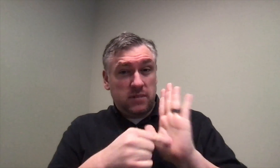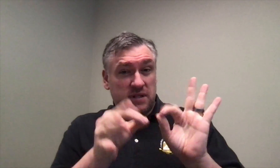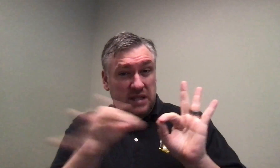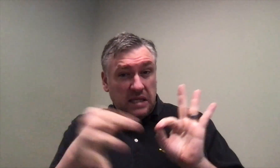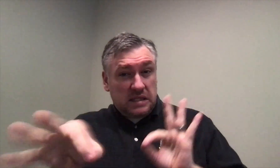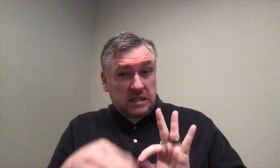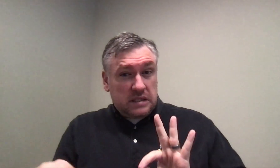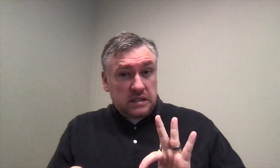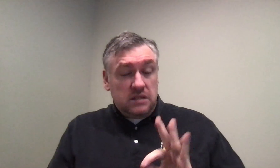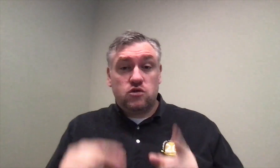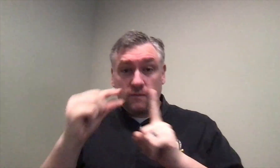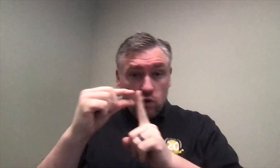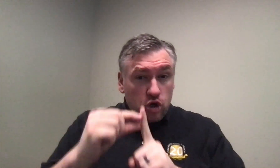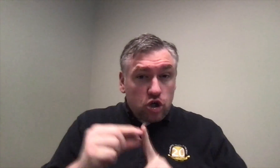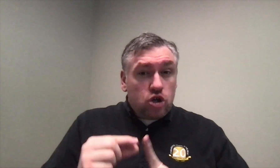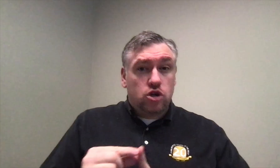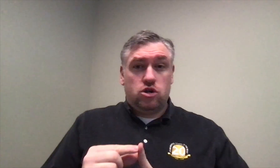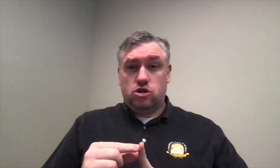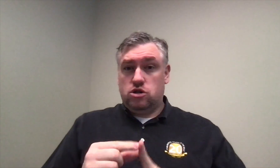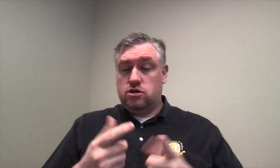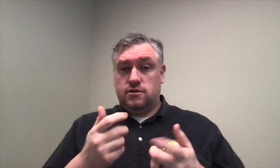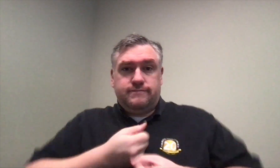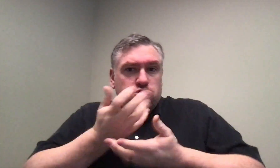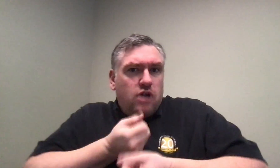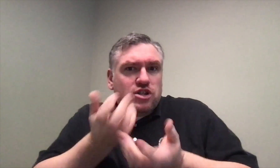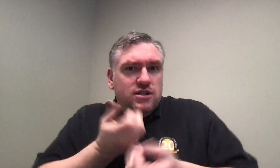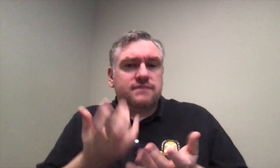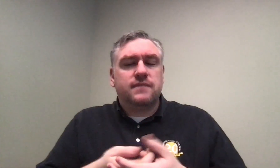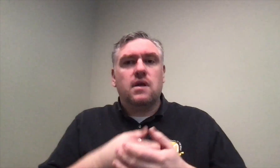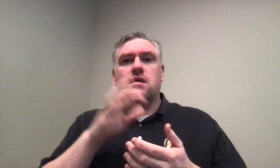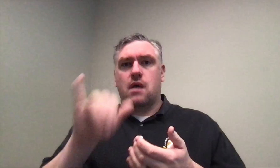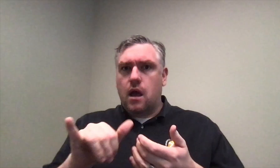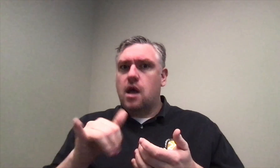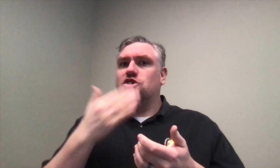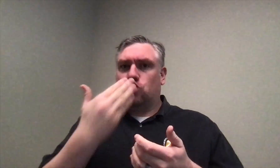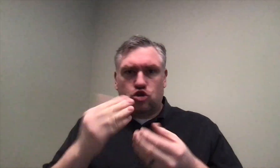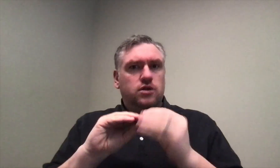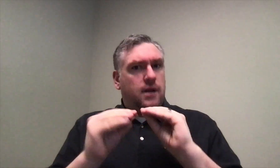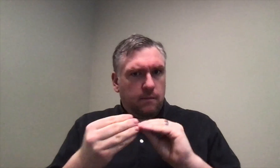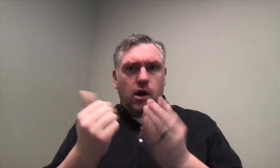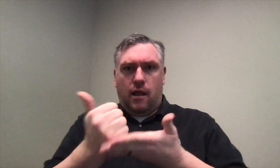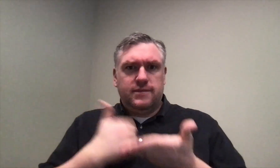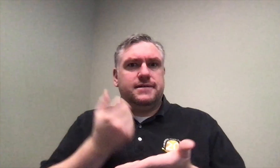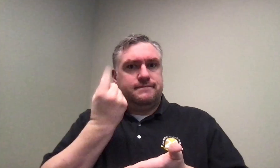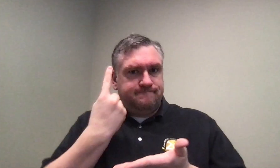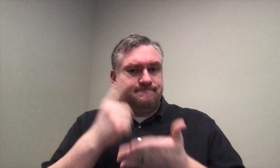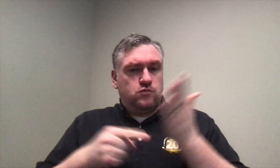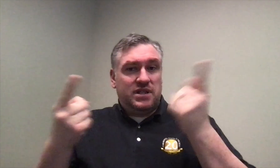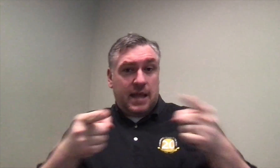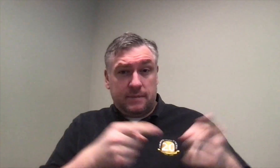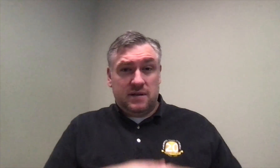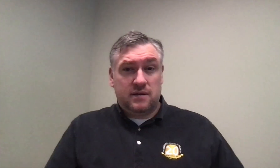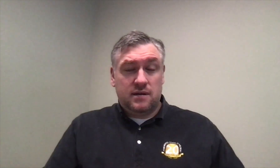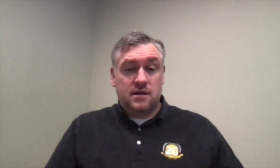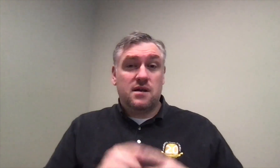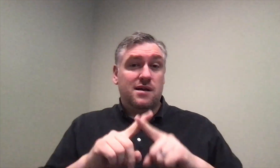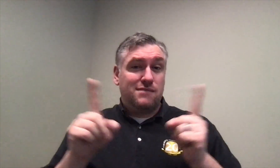do. A language sample, the number of sentences or words or expressions, that is a good number. Helps us really understand what's going